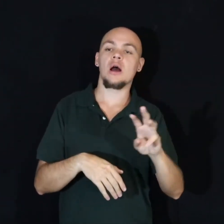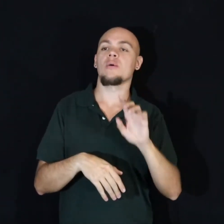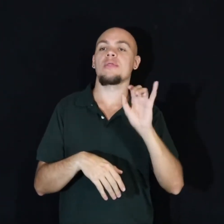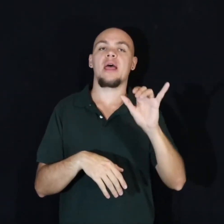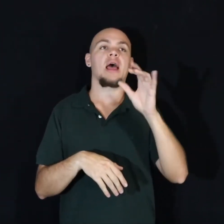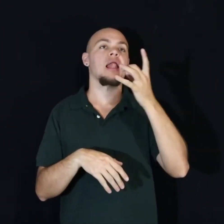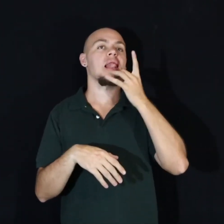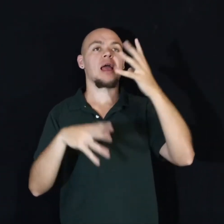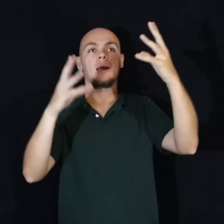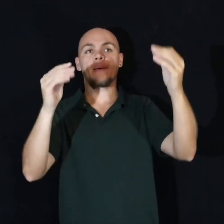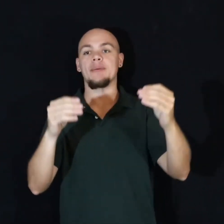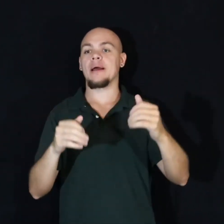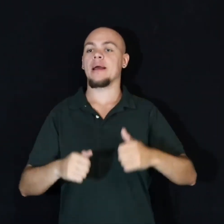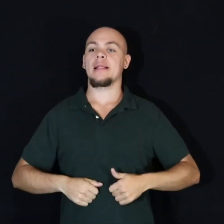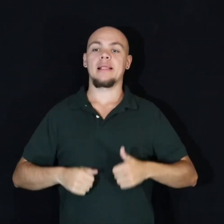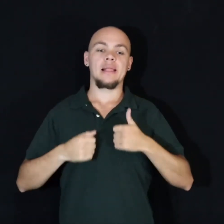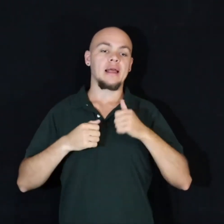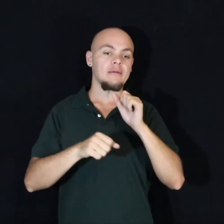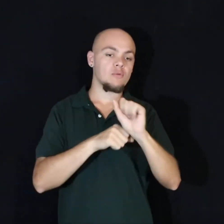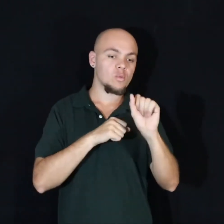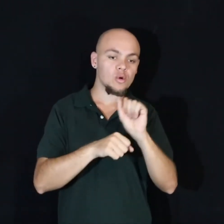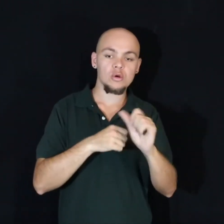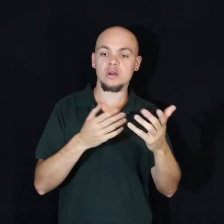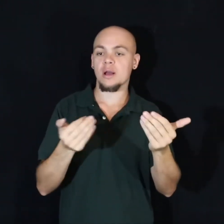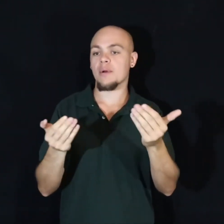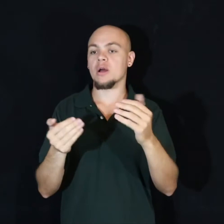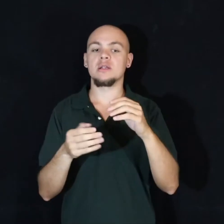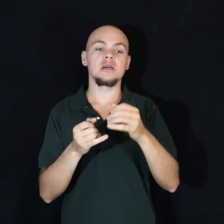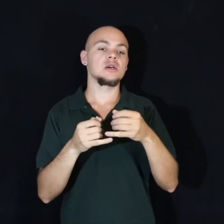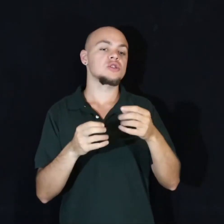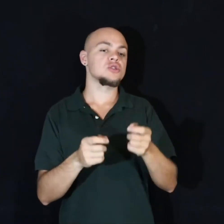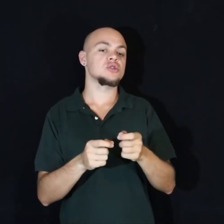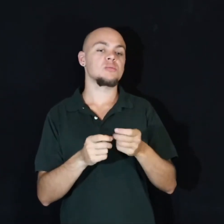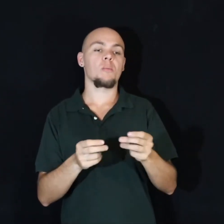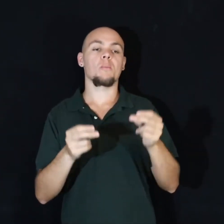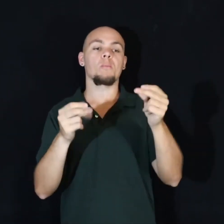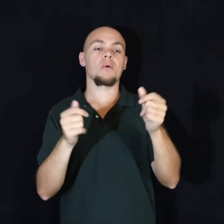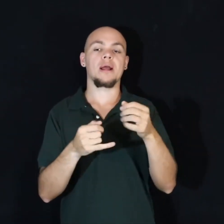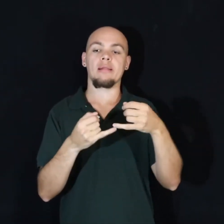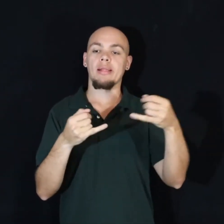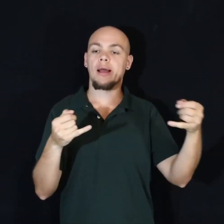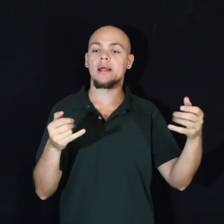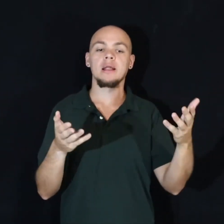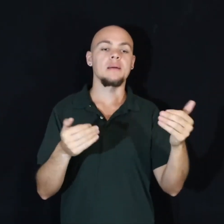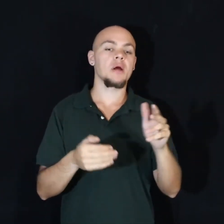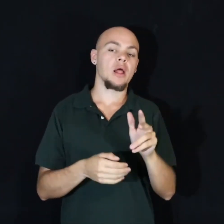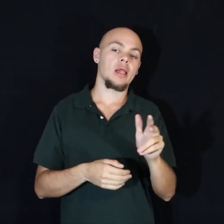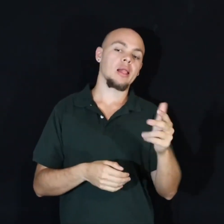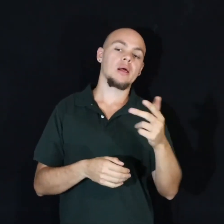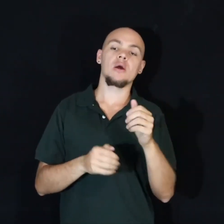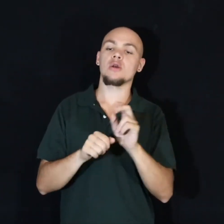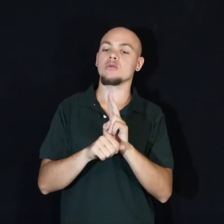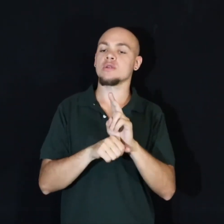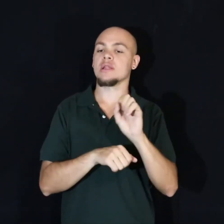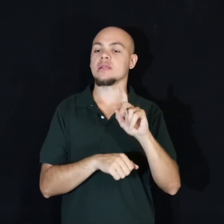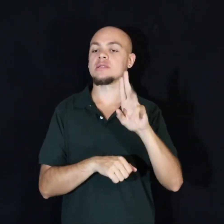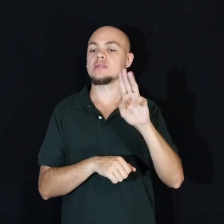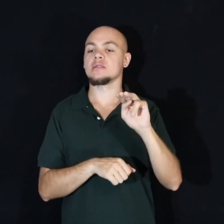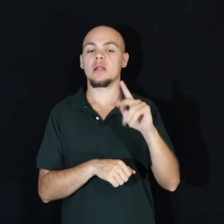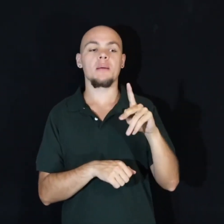Lively now. Come out with your spring line. What are you about there? Take a turn round the stump with the bite of it. Stand by that stage now. Let her go.